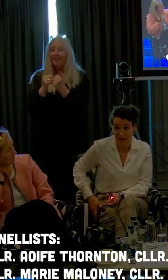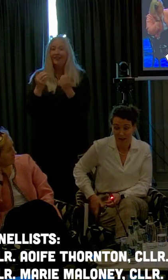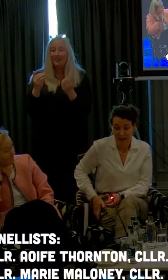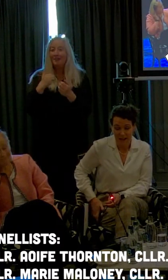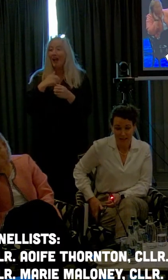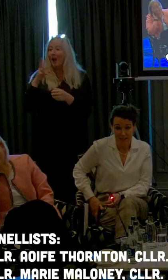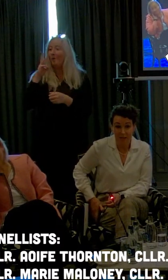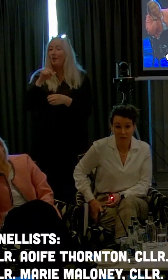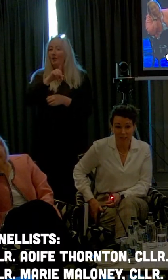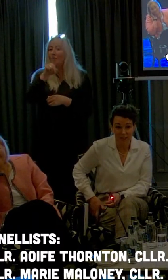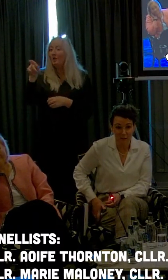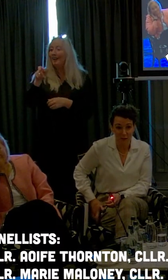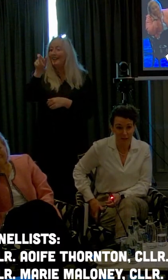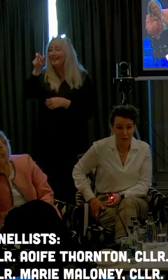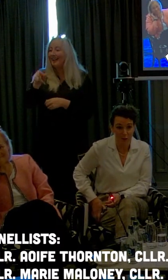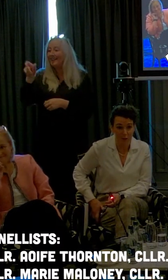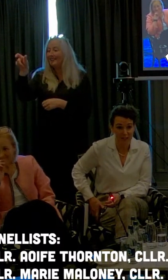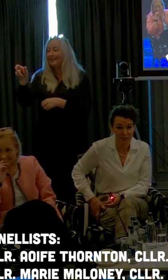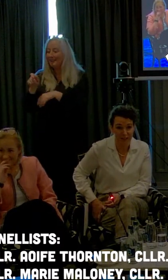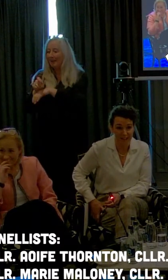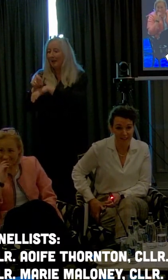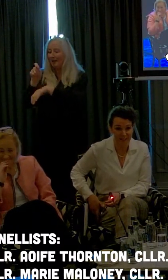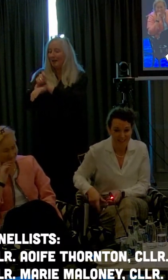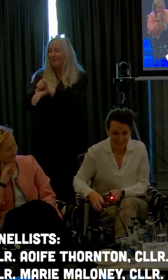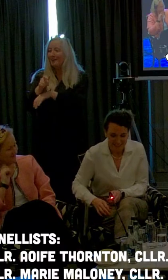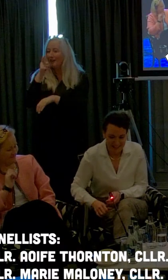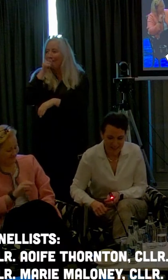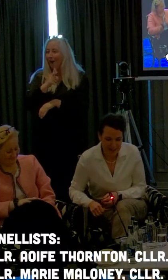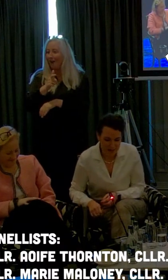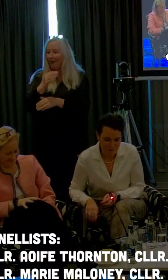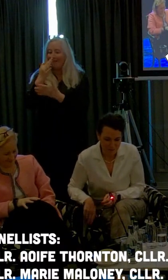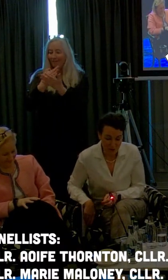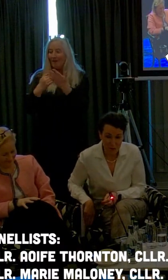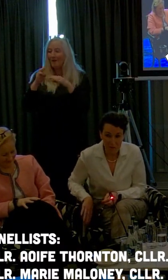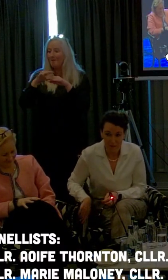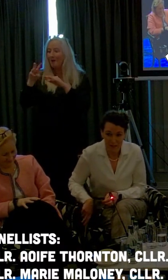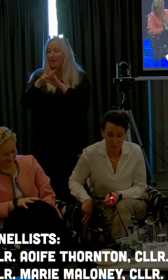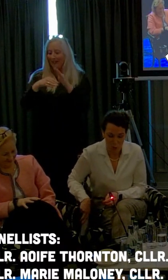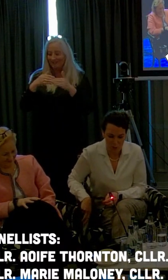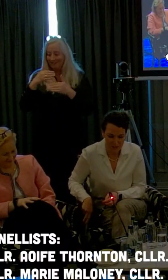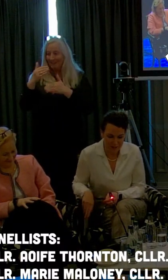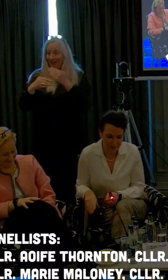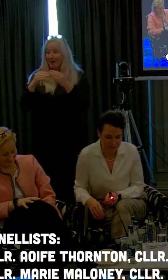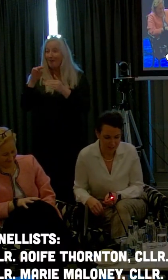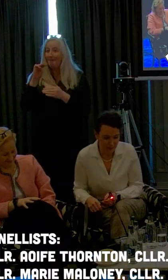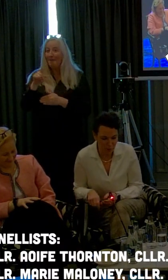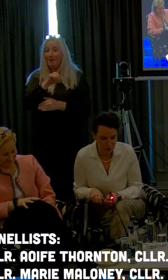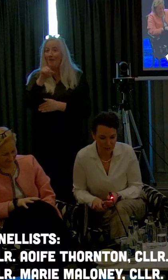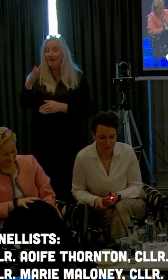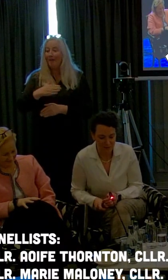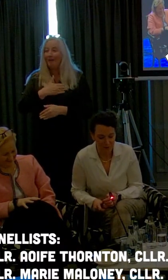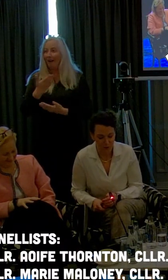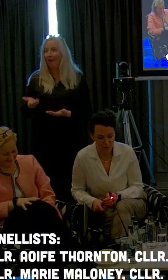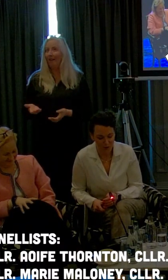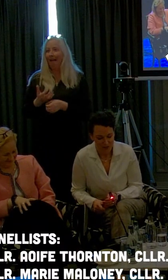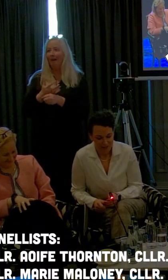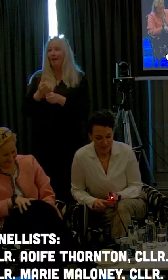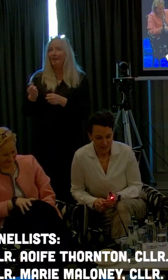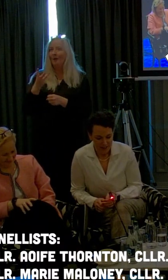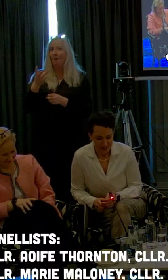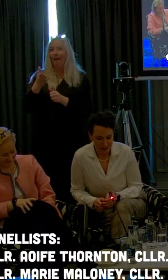luck. And keep the head down for the next couple of weeks. You'll get there. You probably feel at the moment like it's never going to end, but it